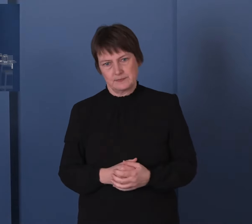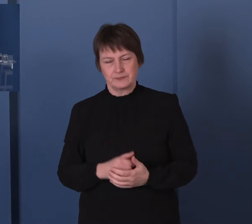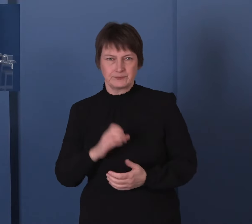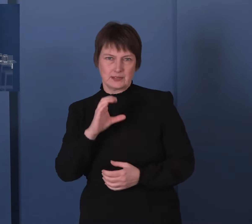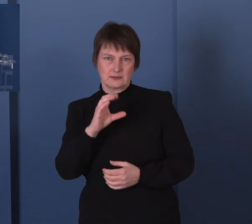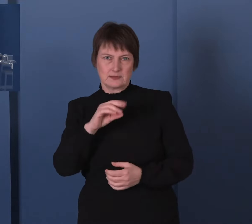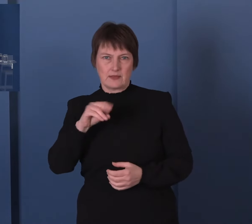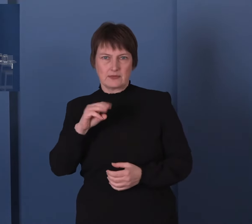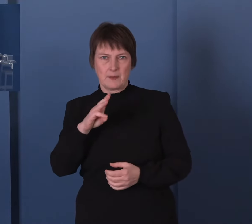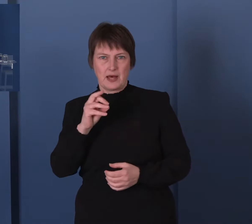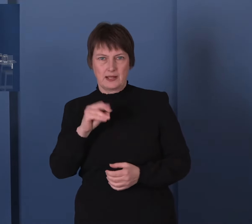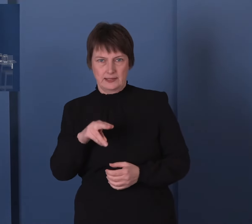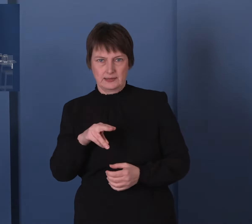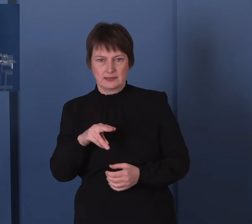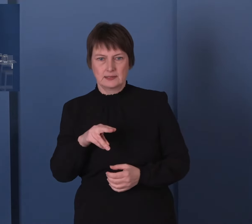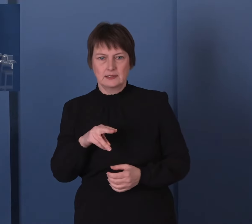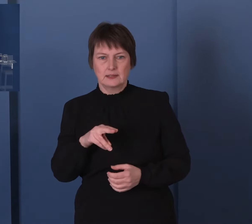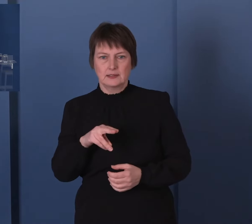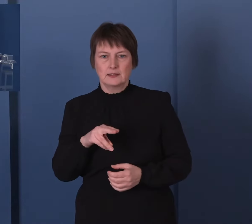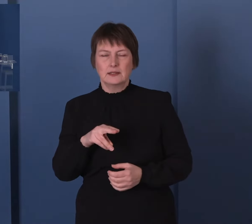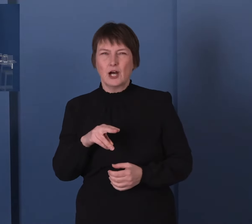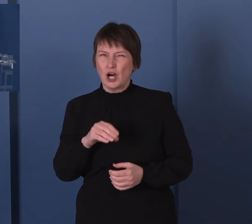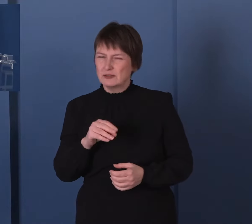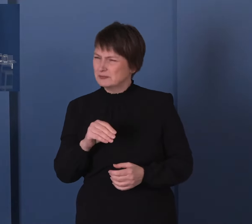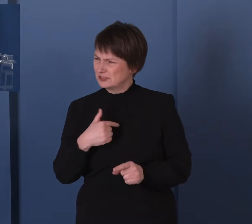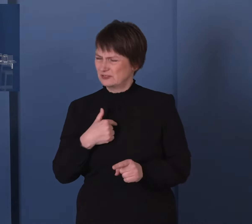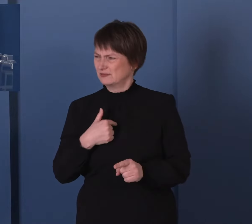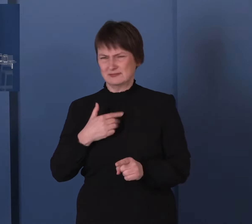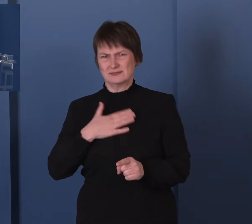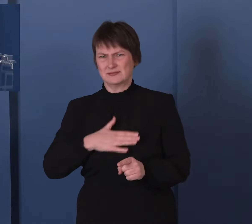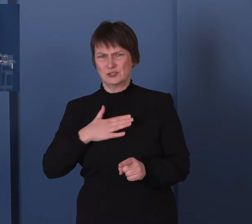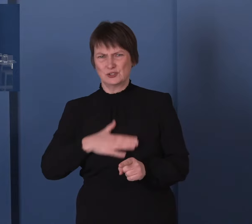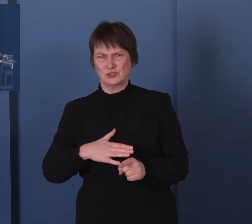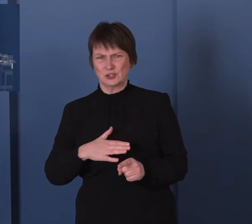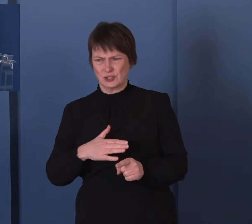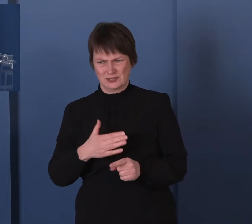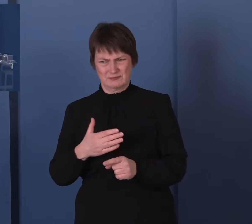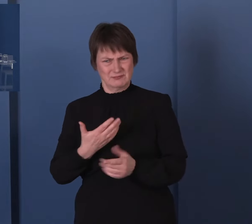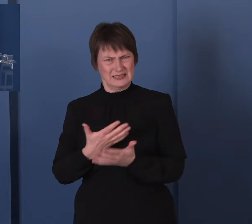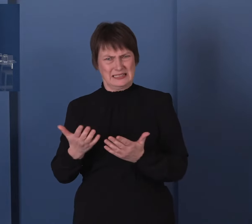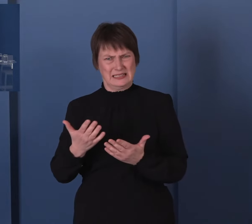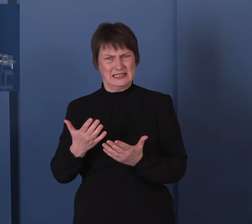to the question, I don't like this atmosphere or position where Sweden is